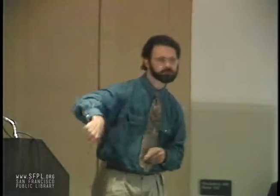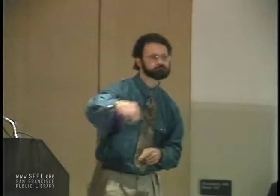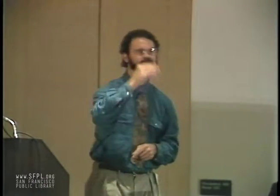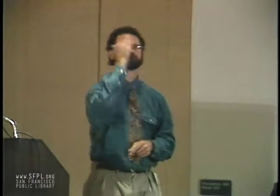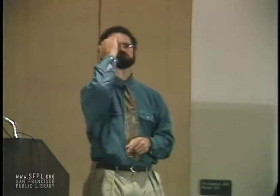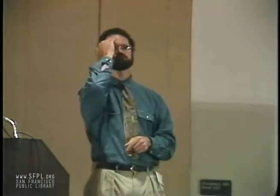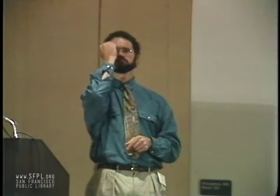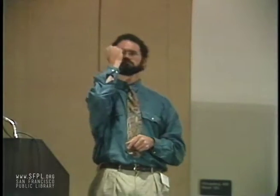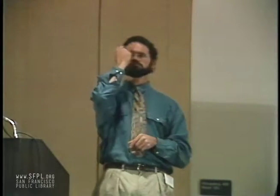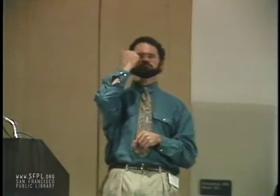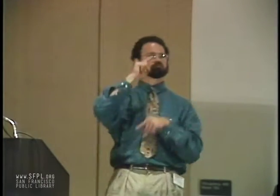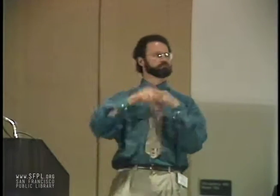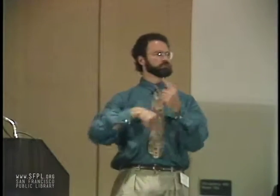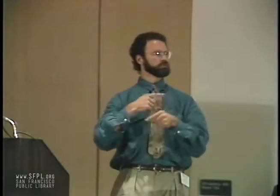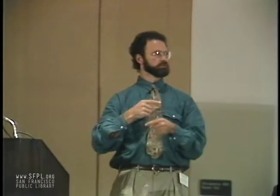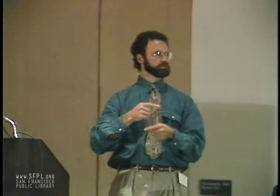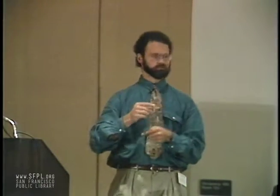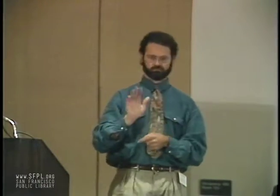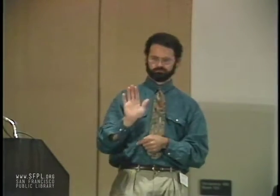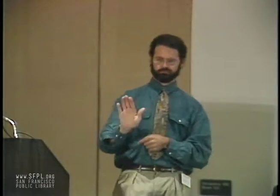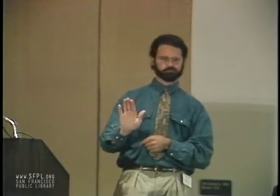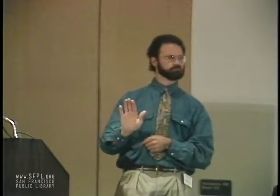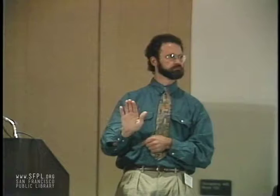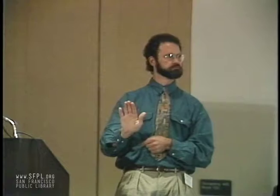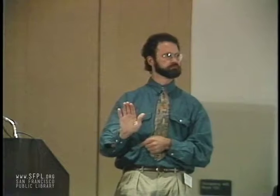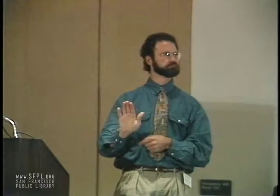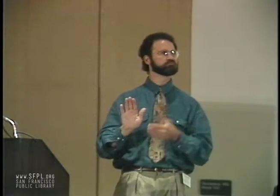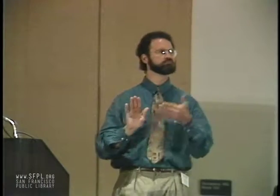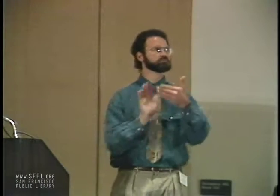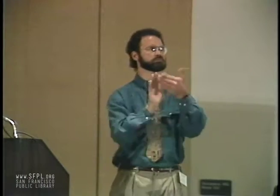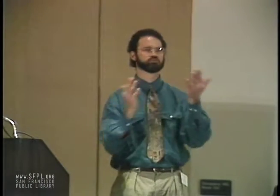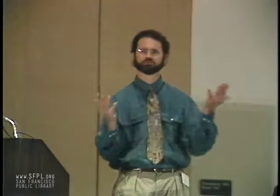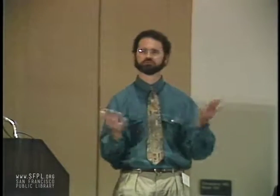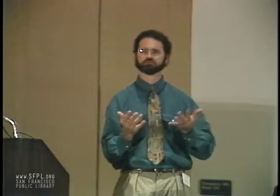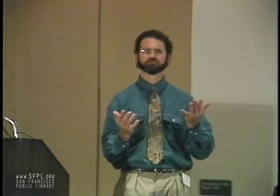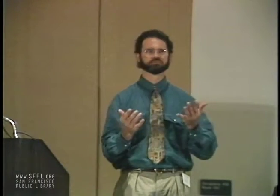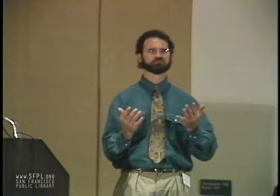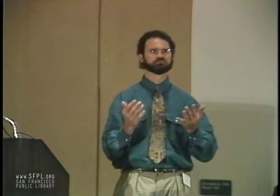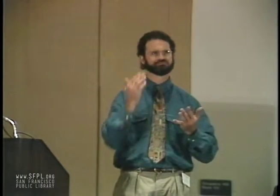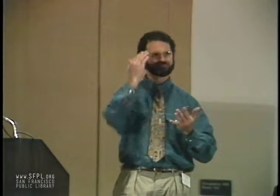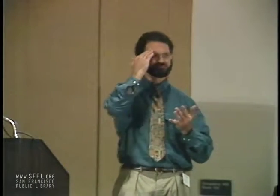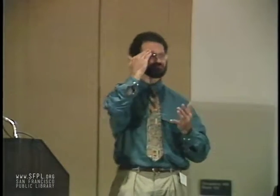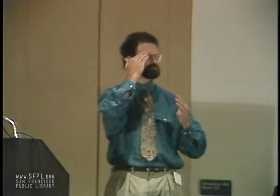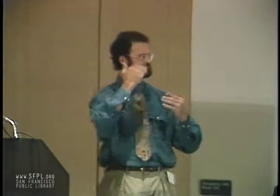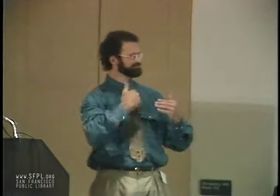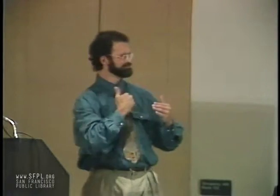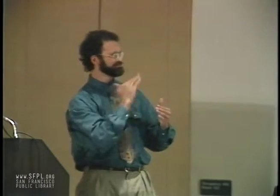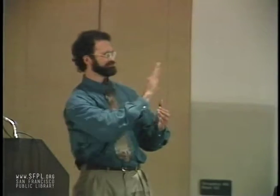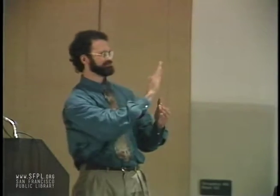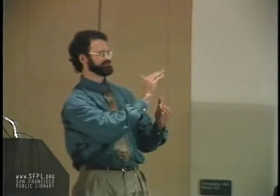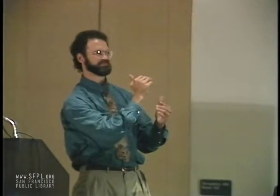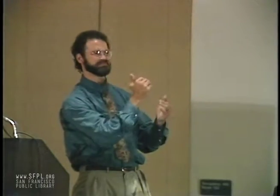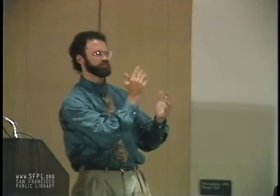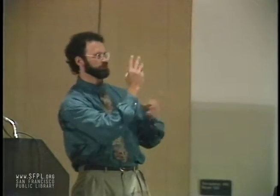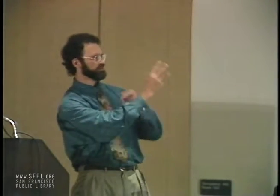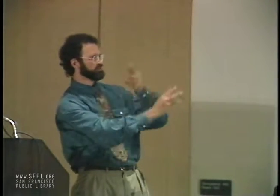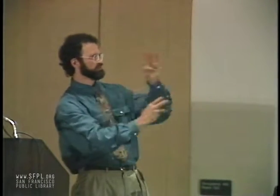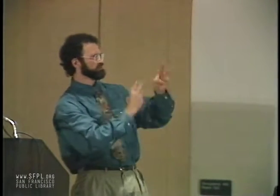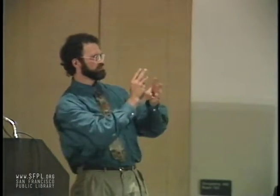It's important for people to have an awareness and to understand how to approach the world, how to